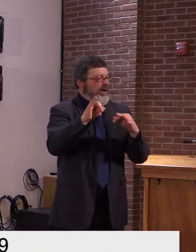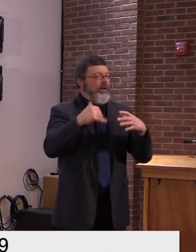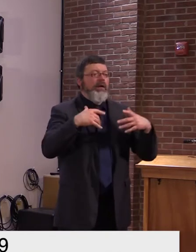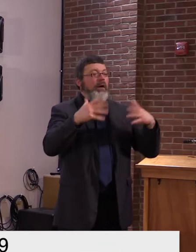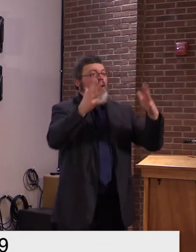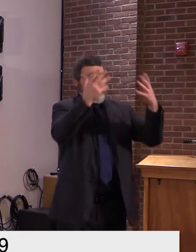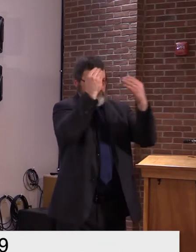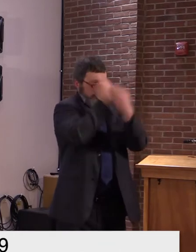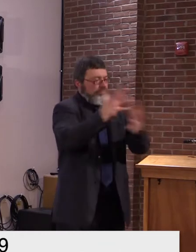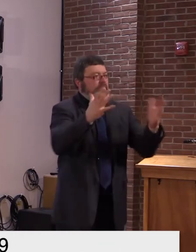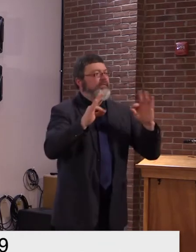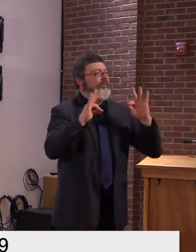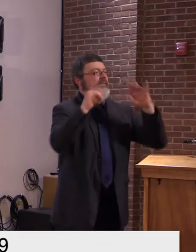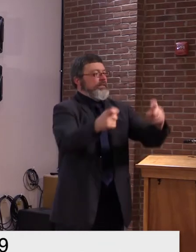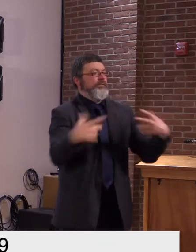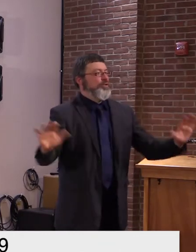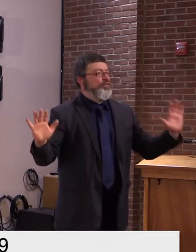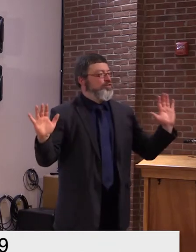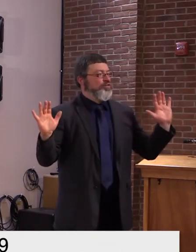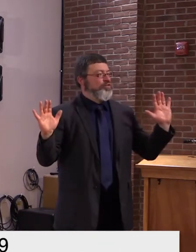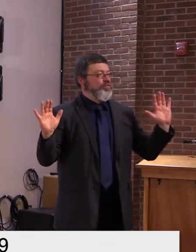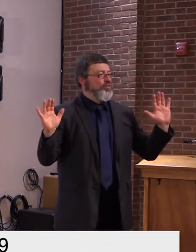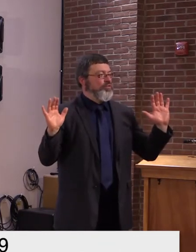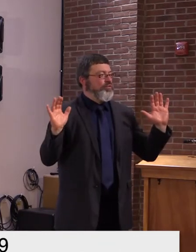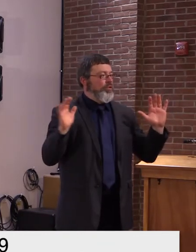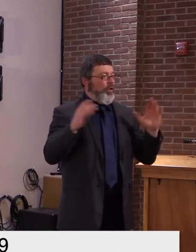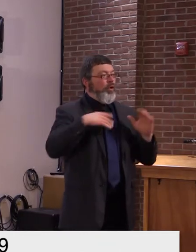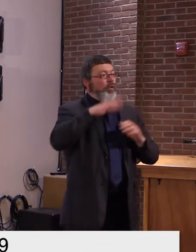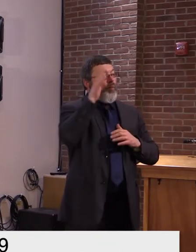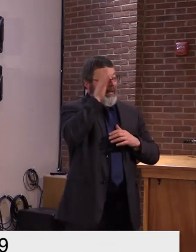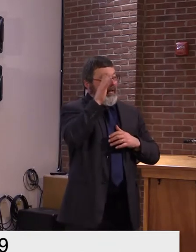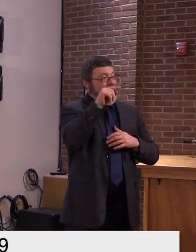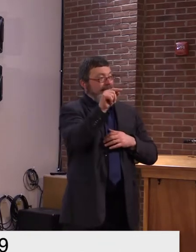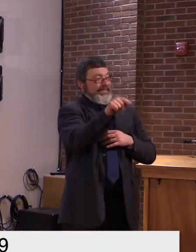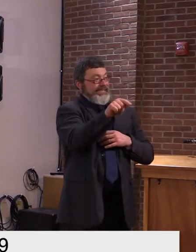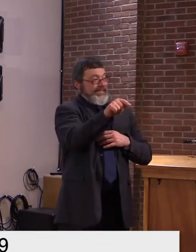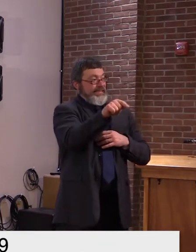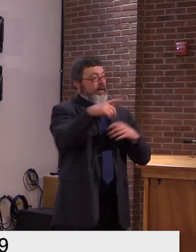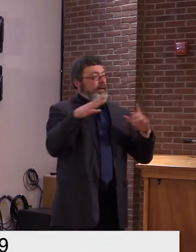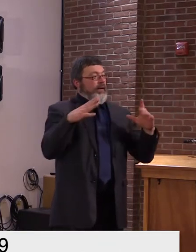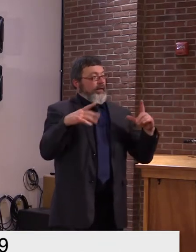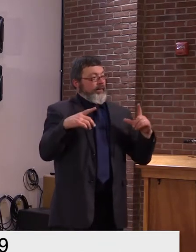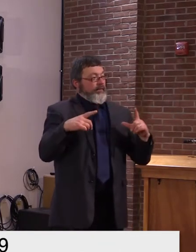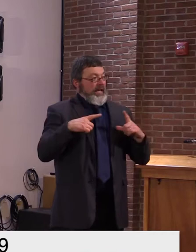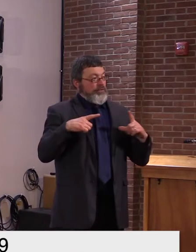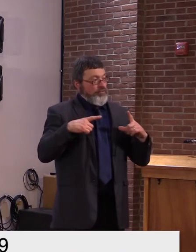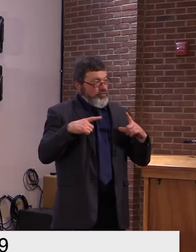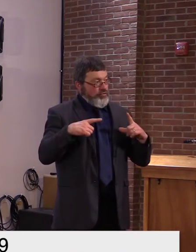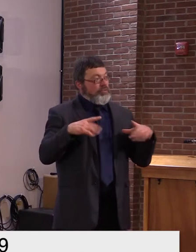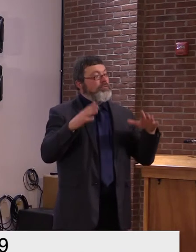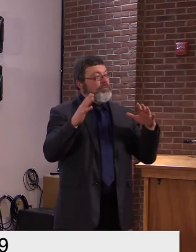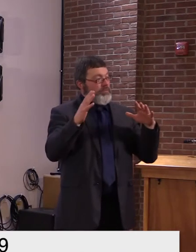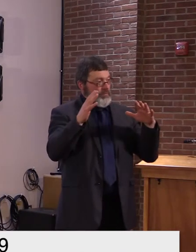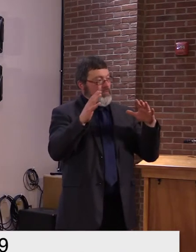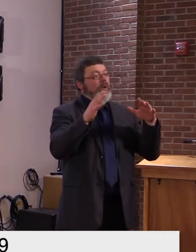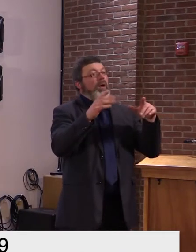Now, I'm really happy to join Governor Scott in giving Vermonters a bit of good news today. Indeed, your work